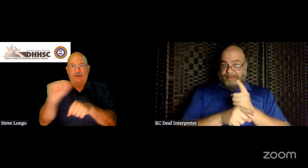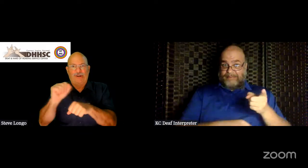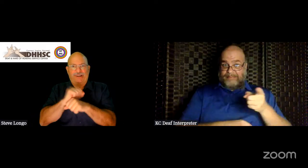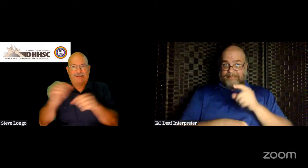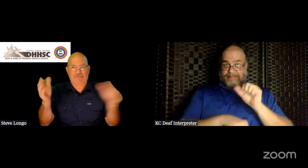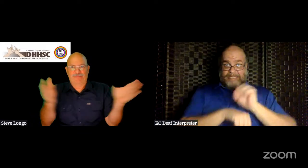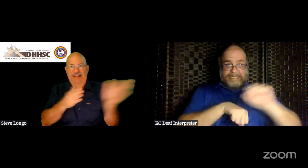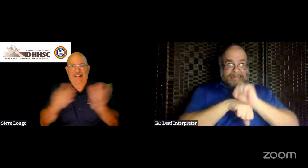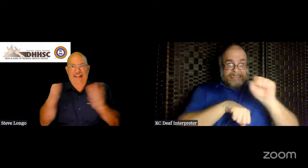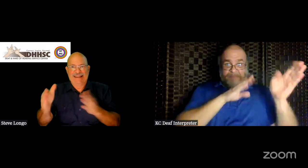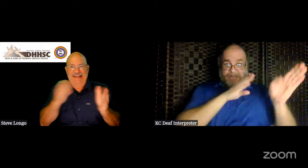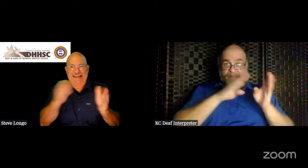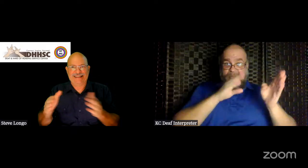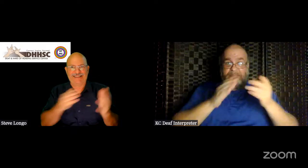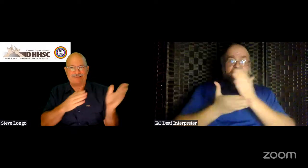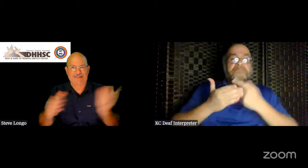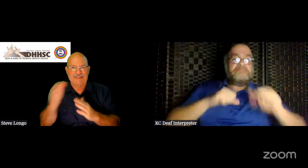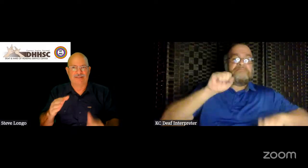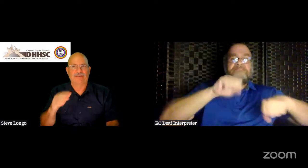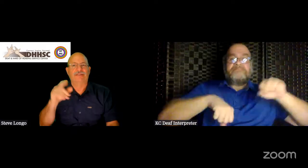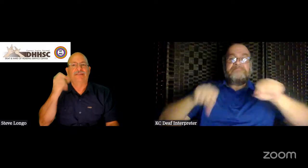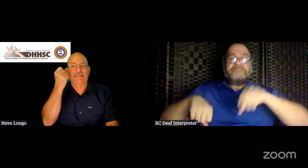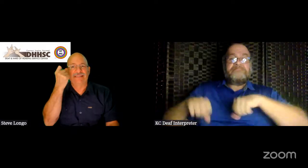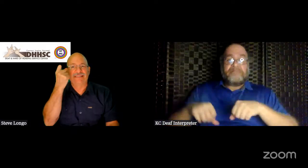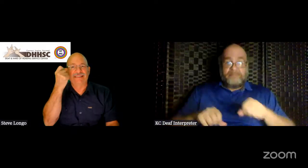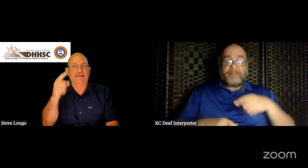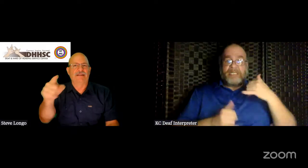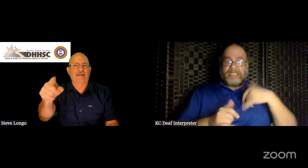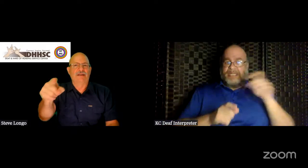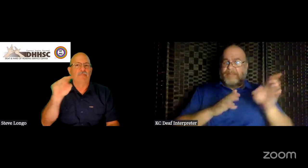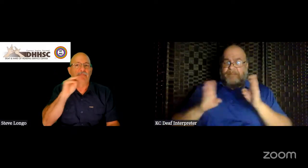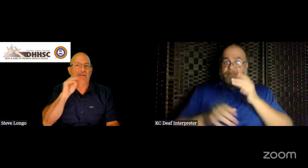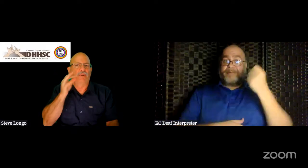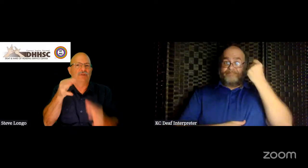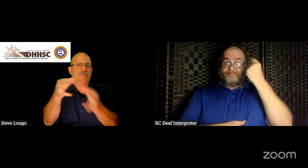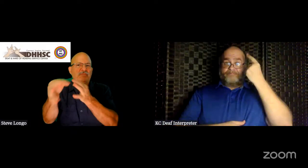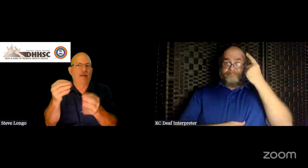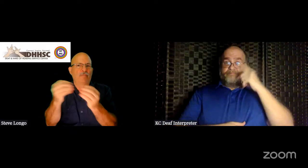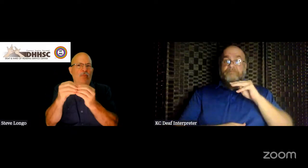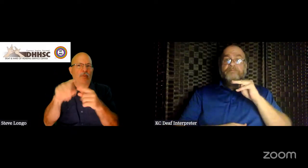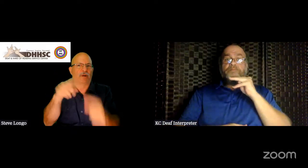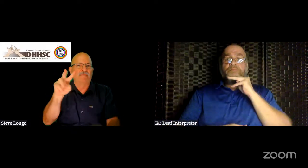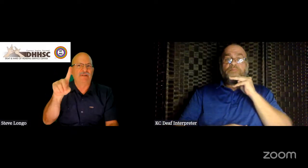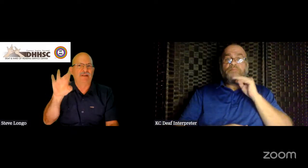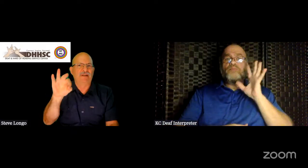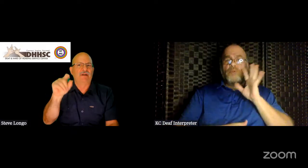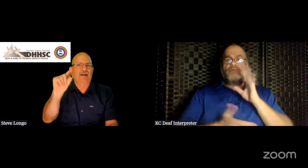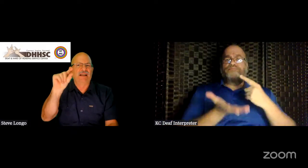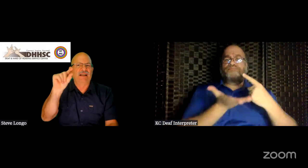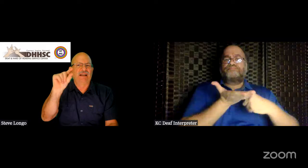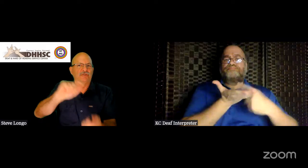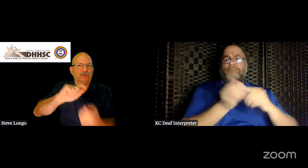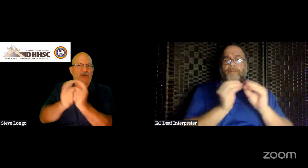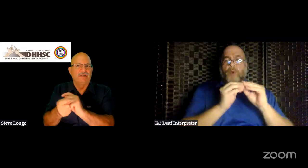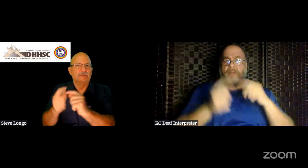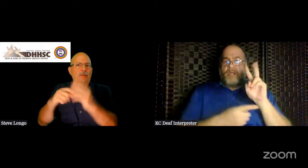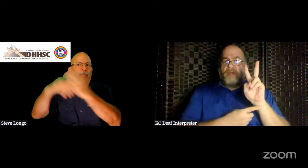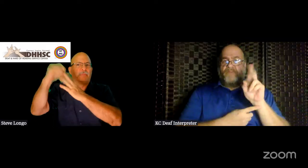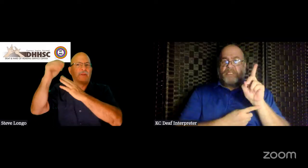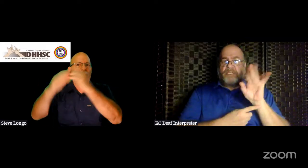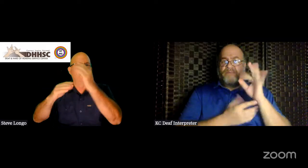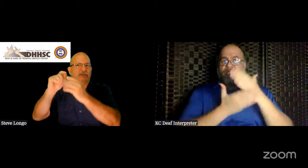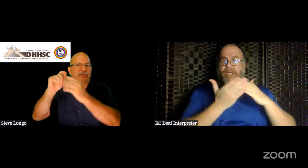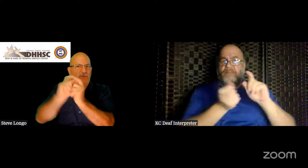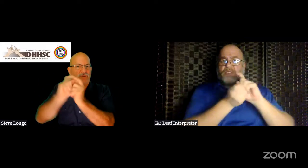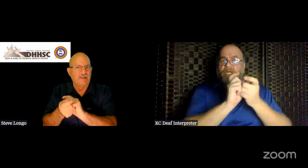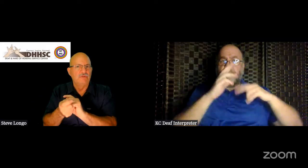quickly. It's coming next month. Are we ready? Are we working? We've been planning, we've been preparing, right? Everyone has. We've been doing a lot of preparation. Michelle